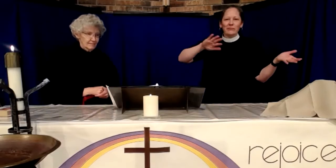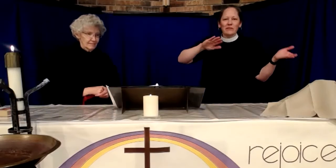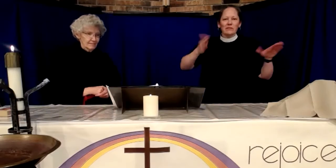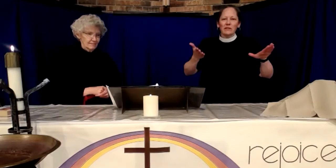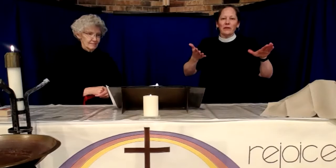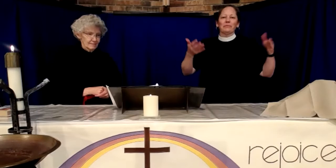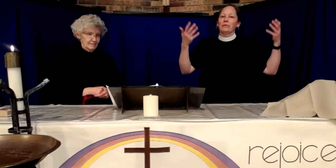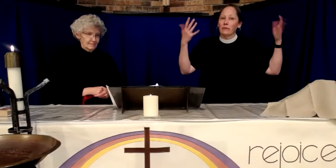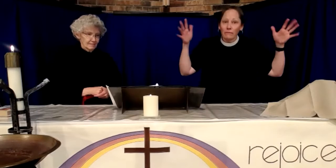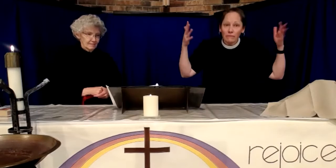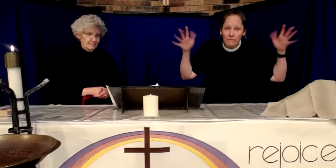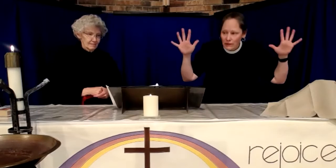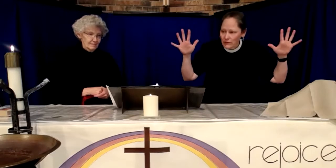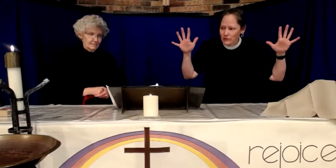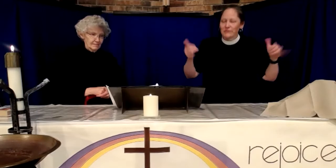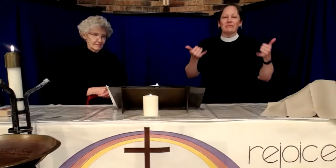Pastor Michelle.